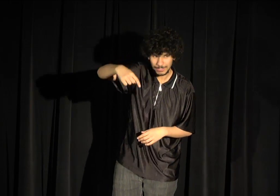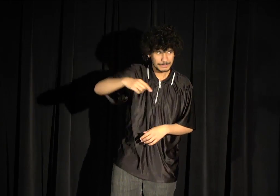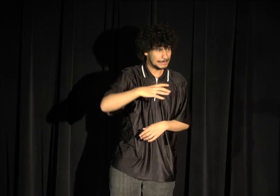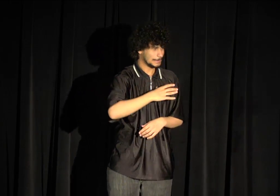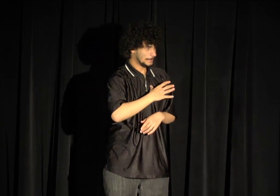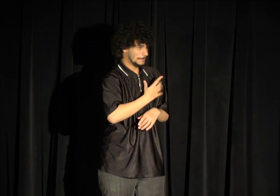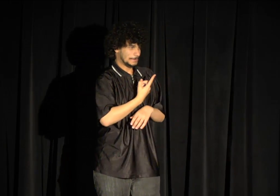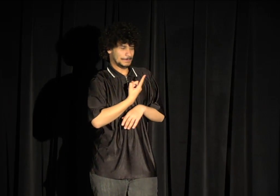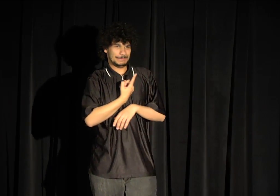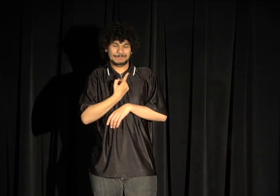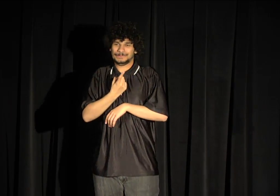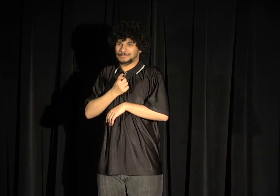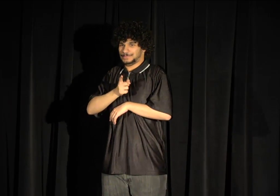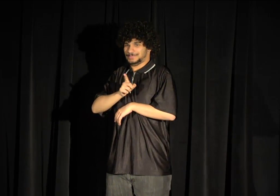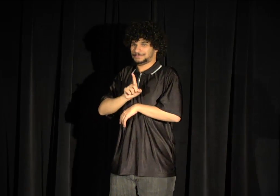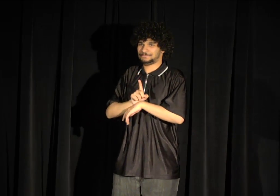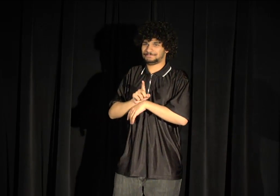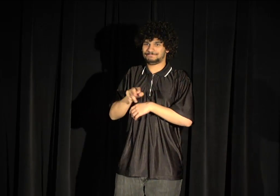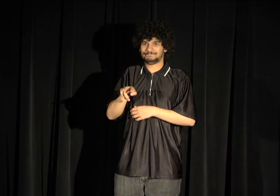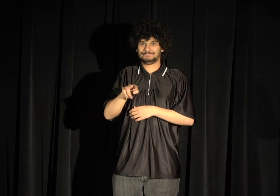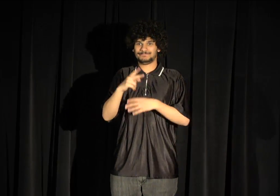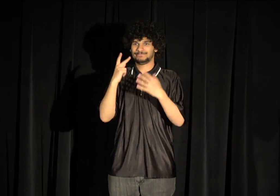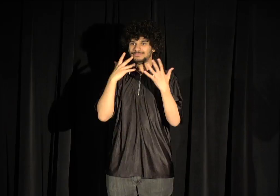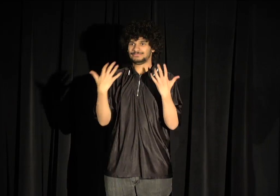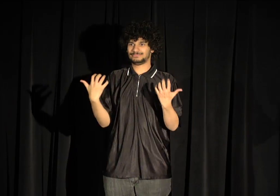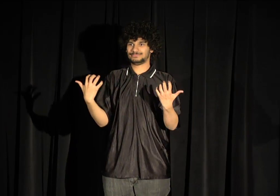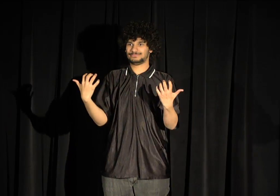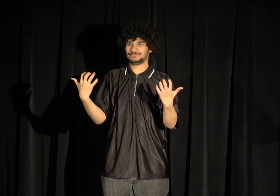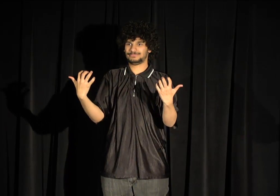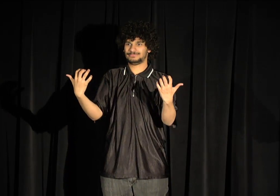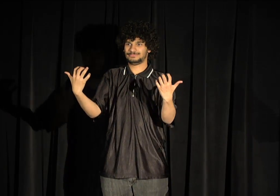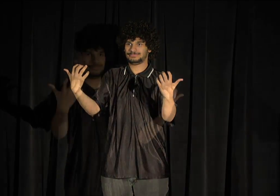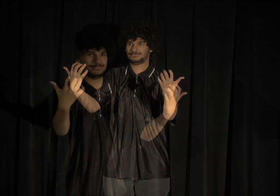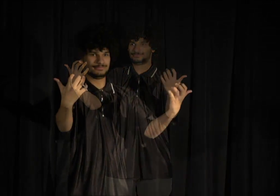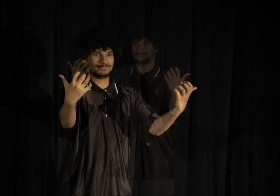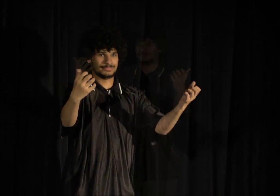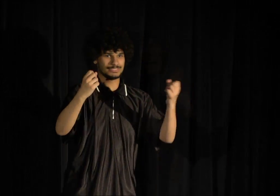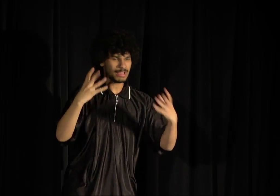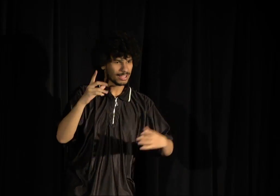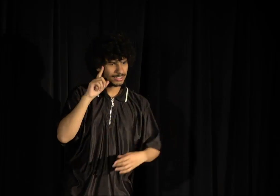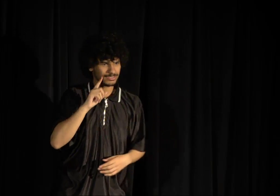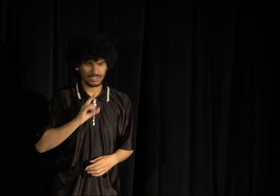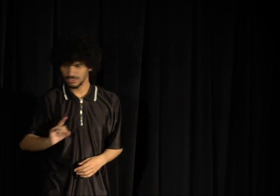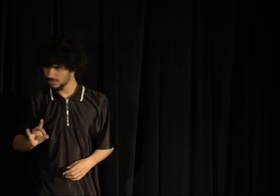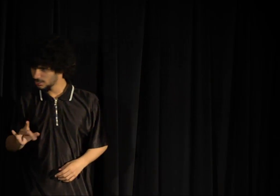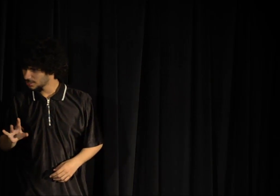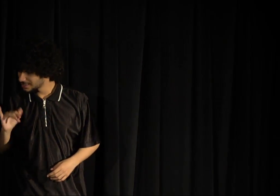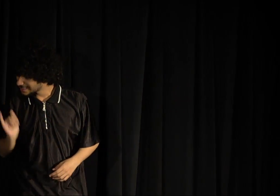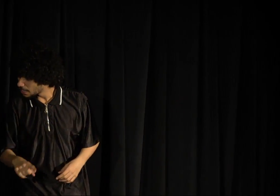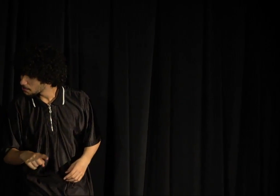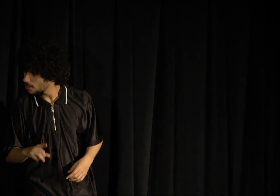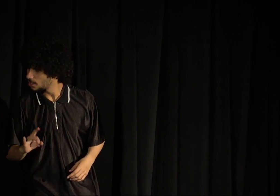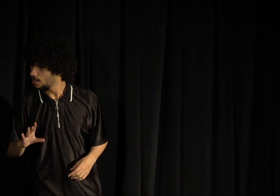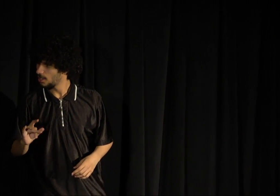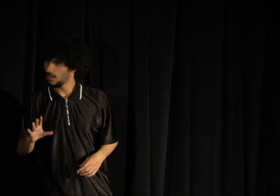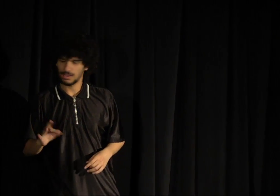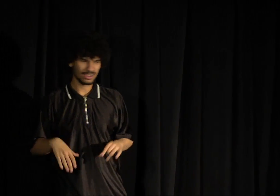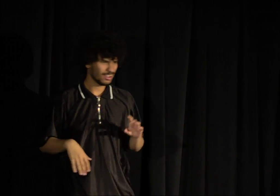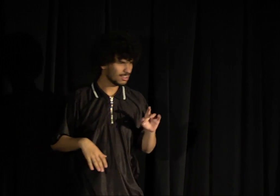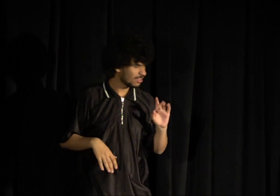and the pastor, the preacher says, turn around, face everybody. Everybody is watching him, And deaf people are all in the room are